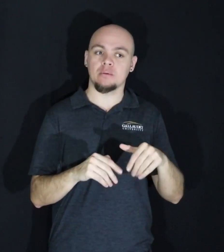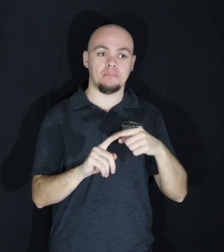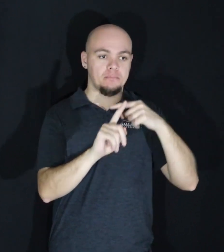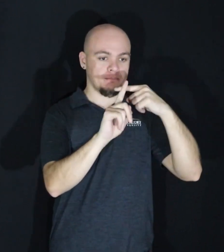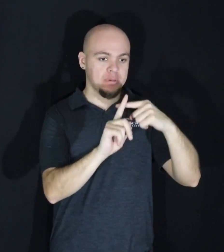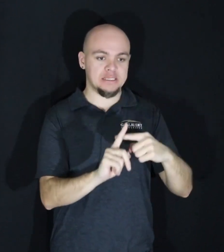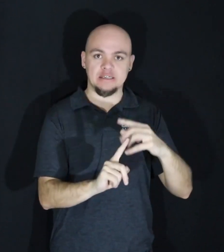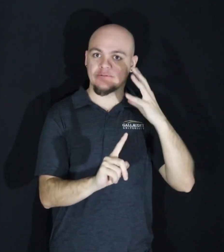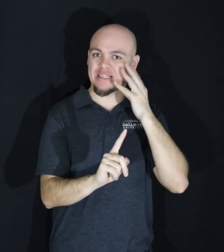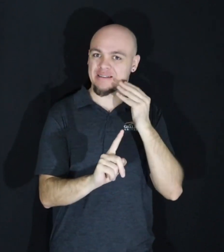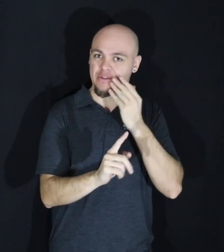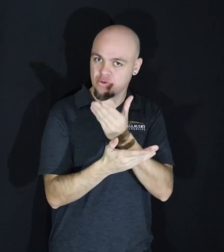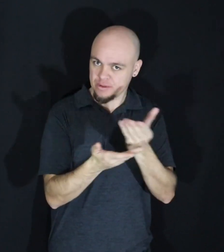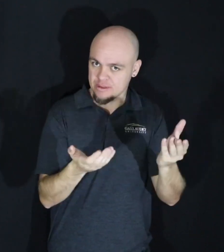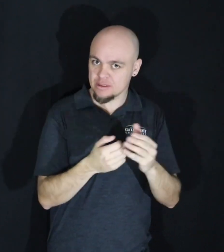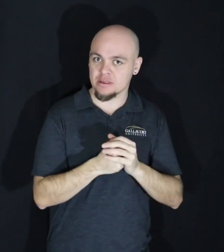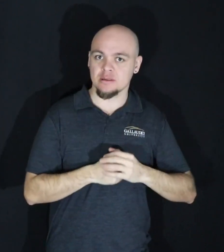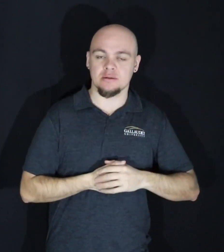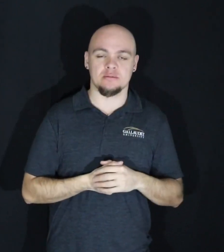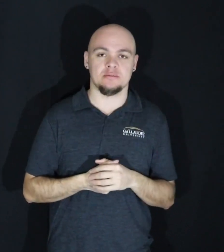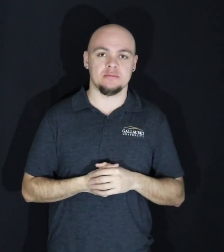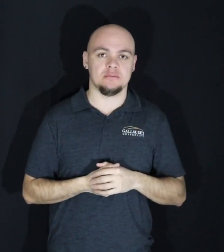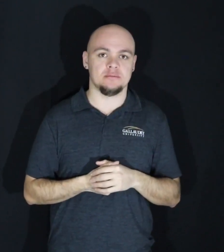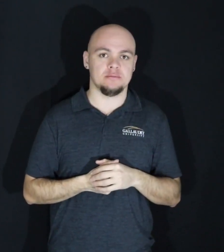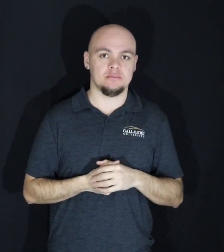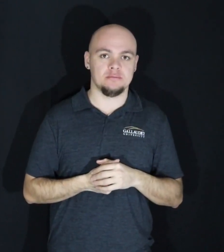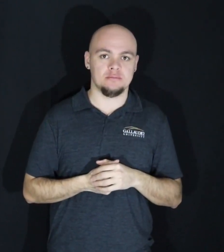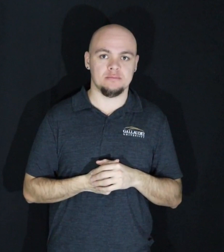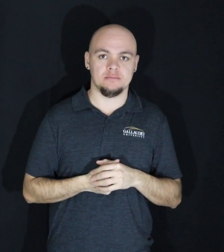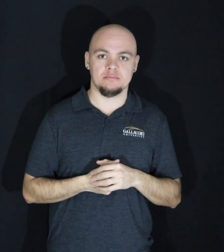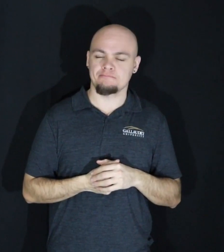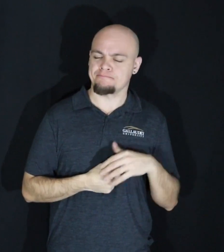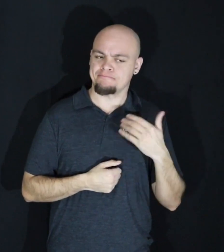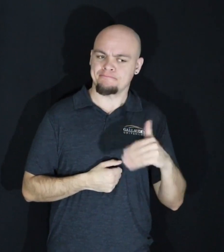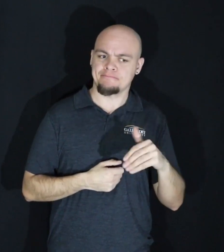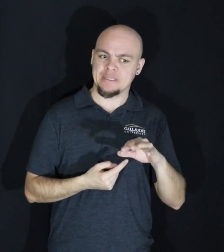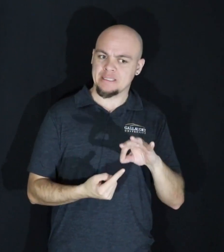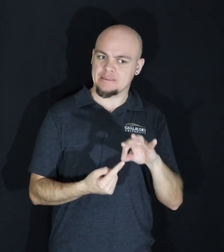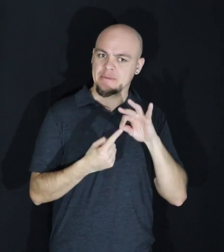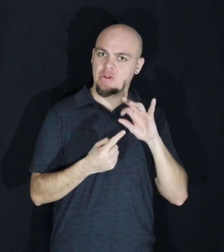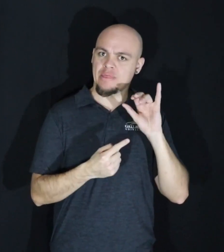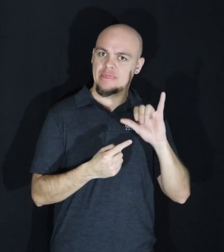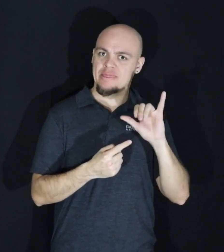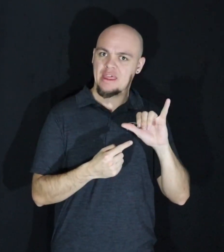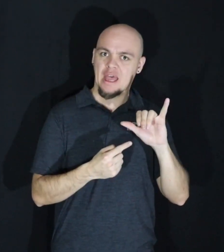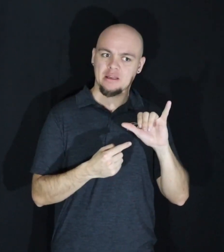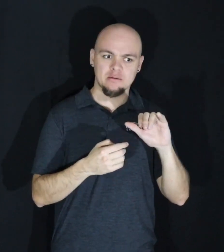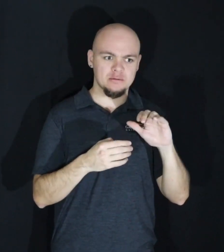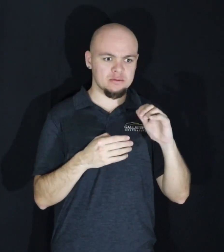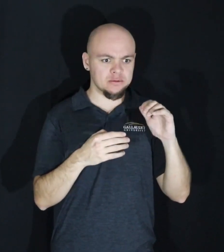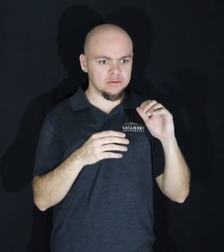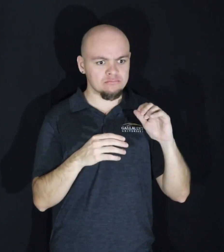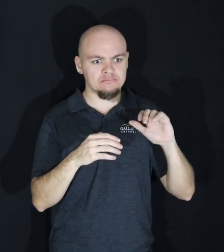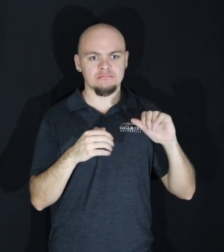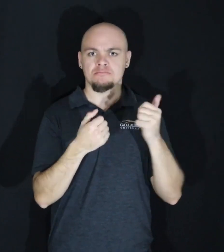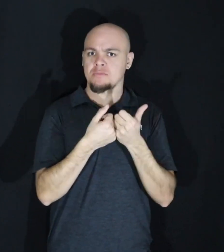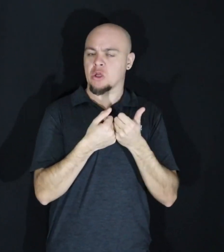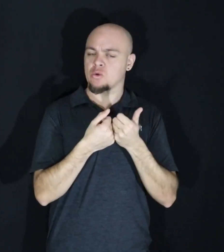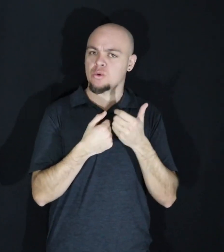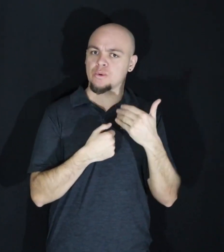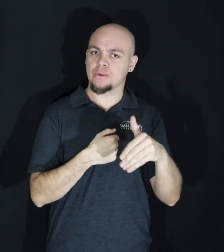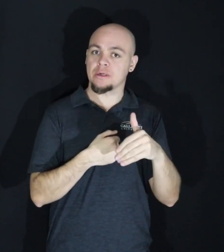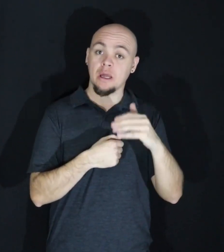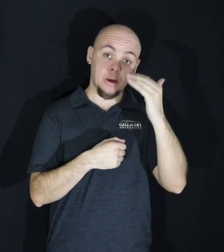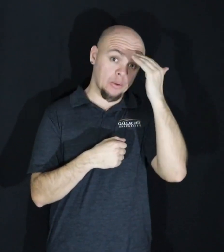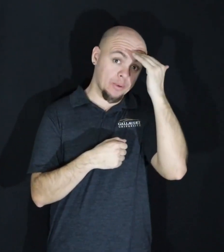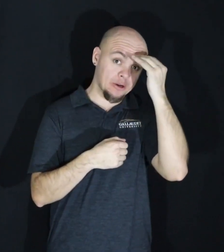positive thing for these individuals. There is just something so special about shared challenges. I want to bring awareness